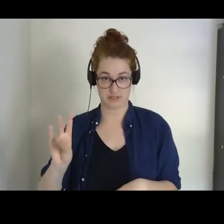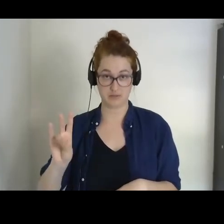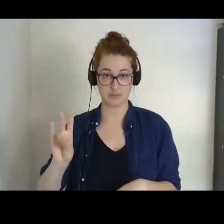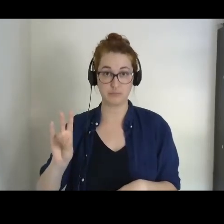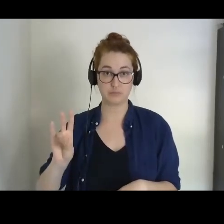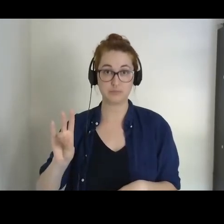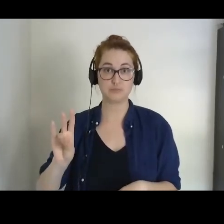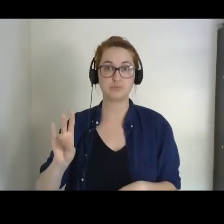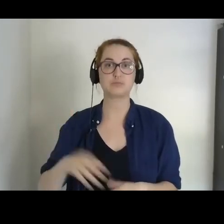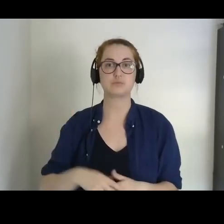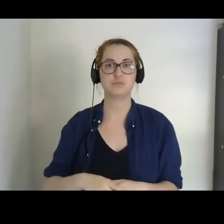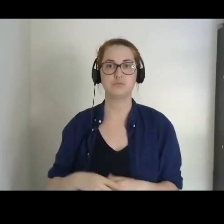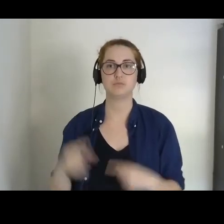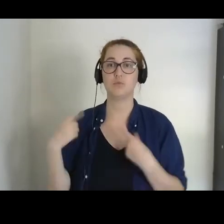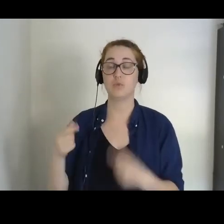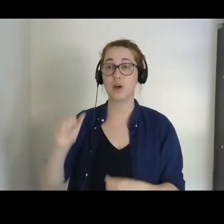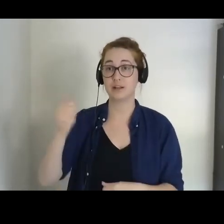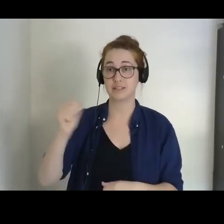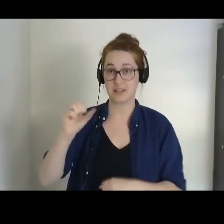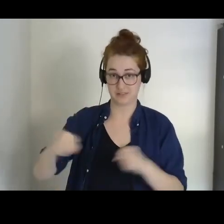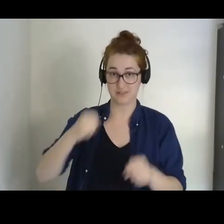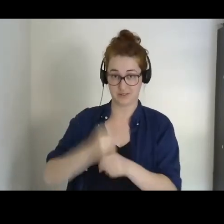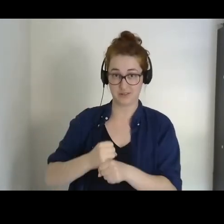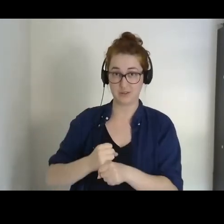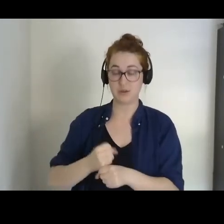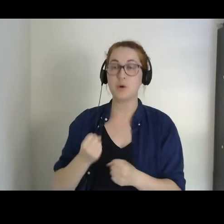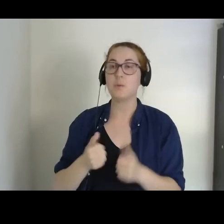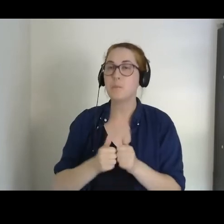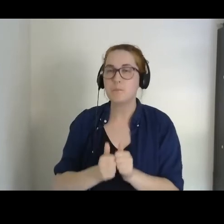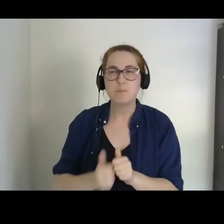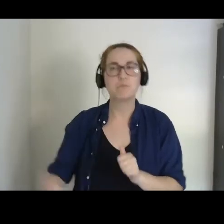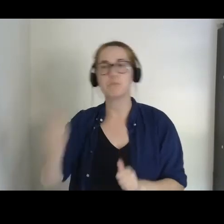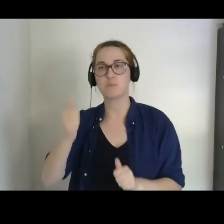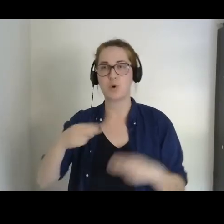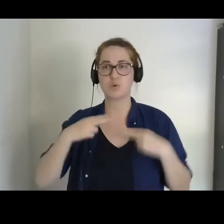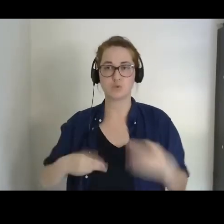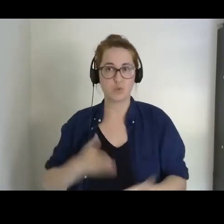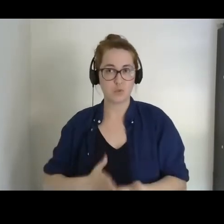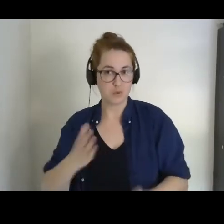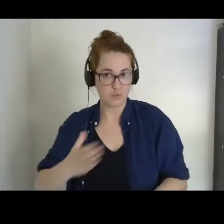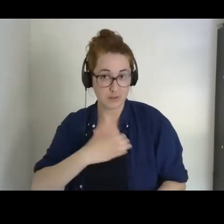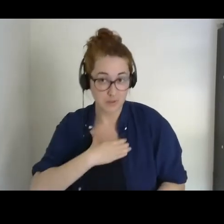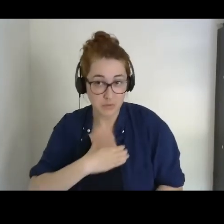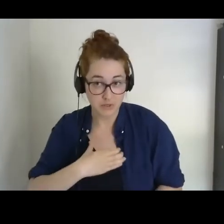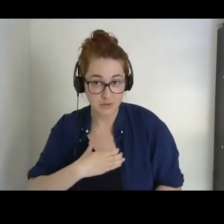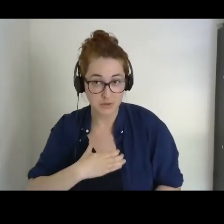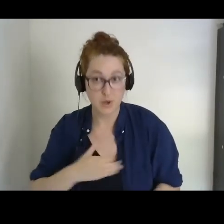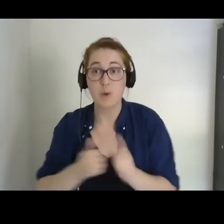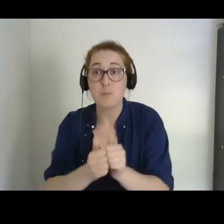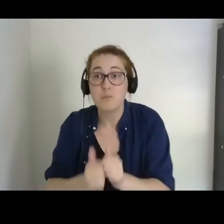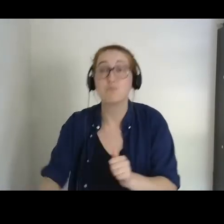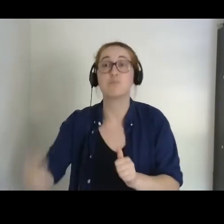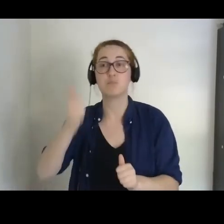that for 10 years, the majority of human rights complaints in this country, again, I'll just say again, the majority of human rights complaints in this